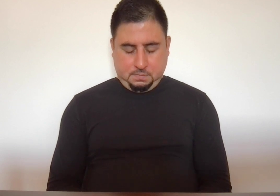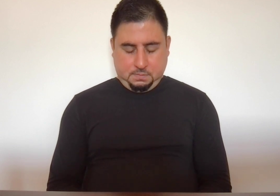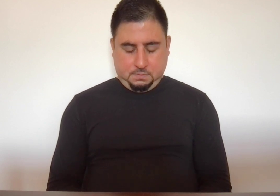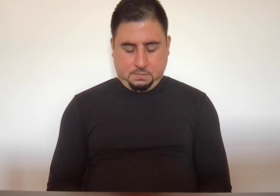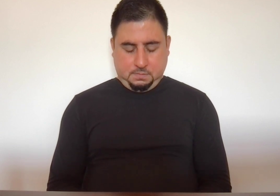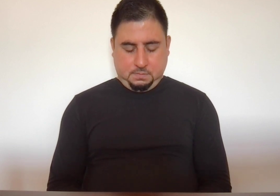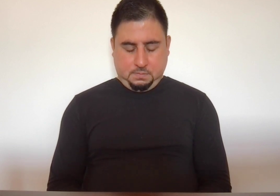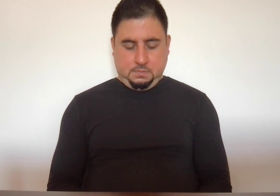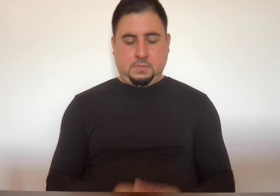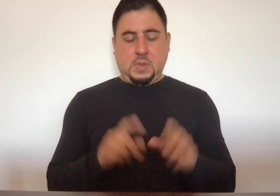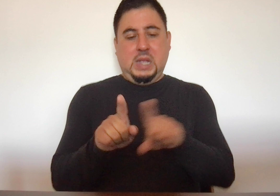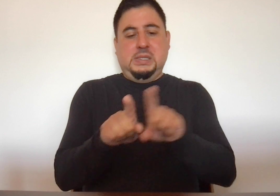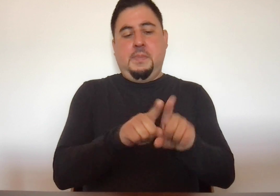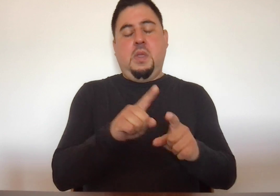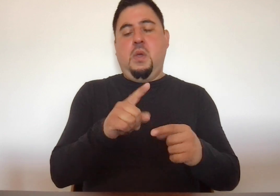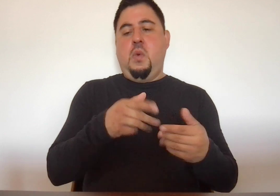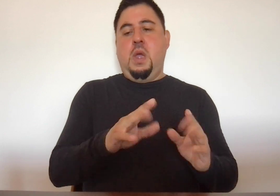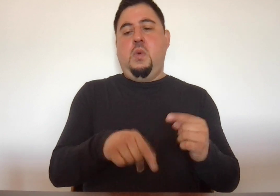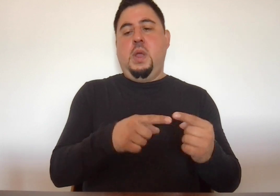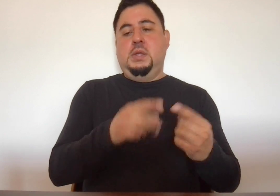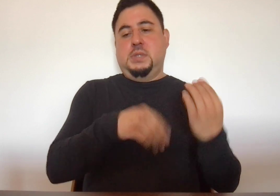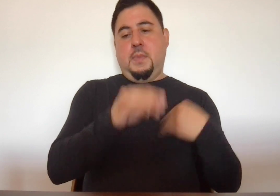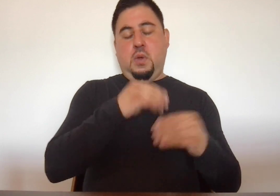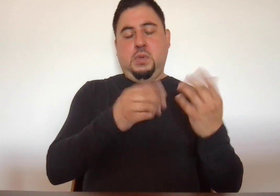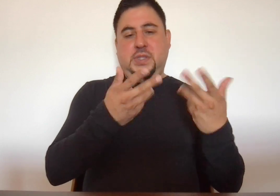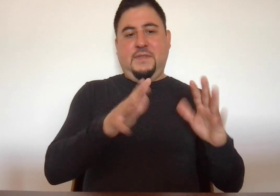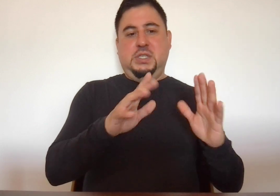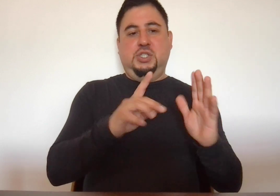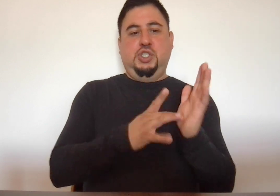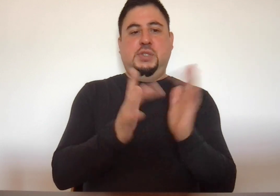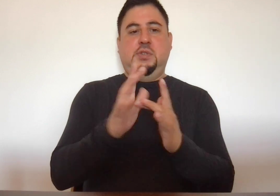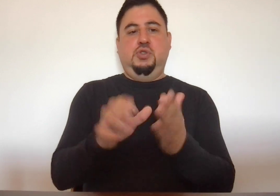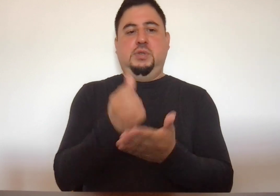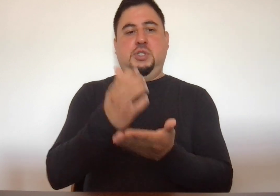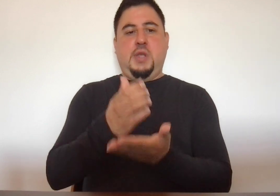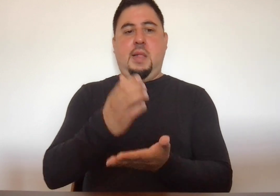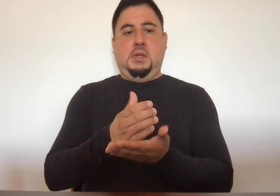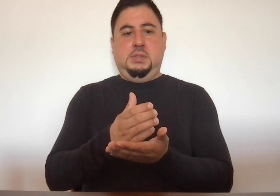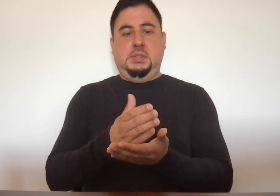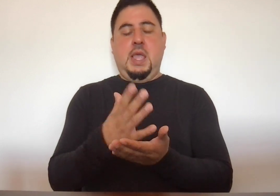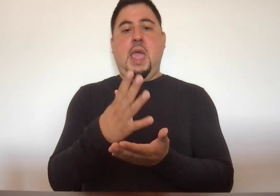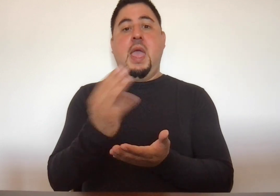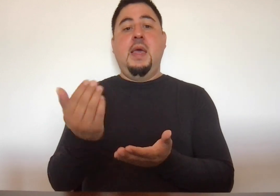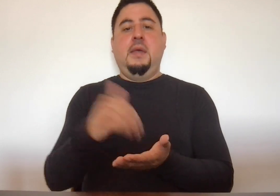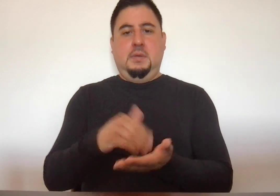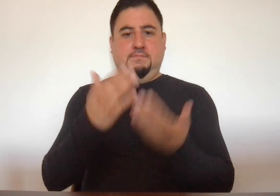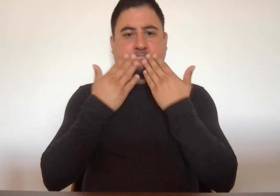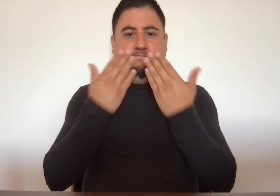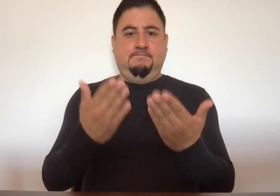In a similar way, when the supper was ended, he took the chalice, and giving you thanks, he said the